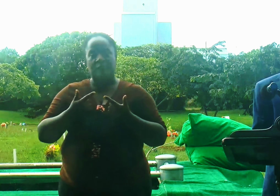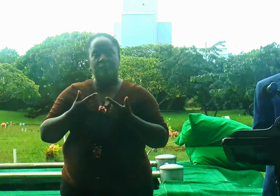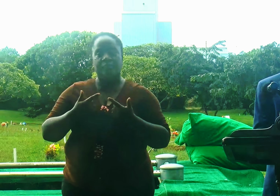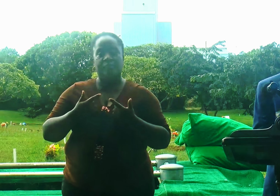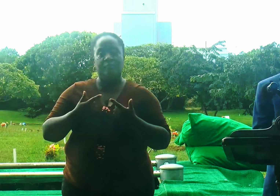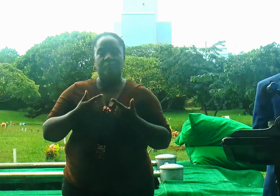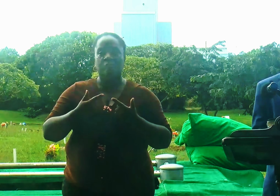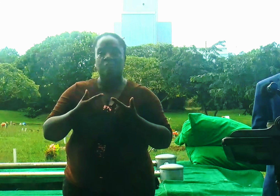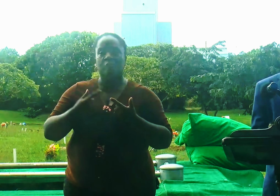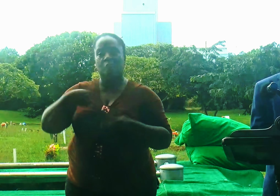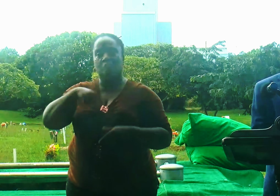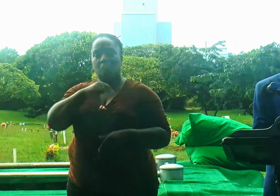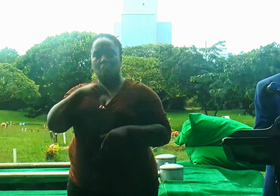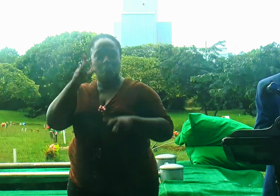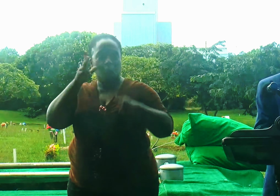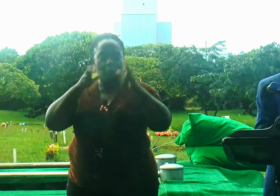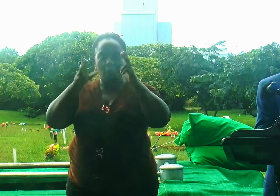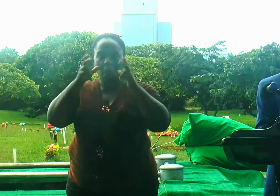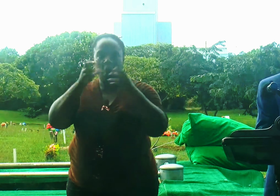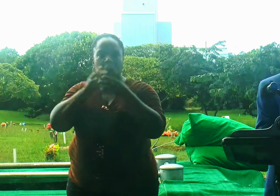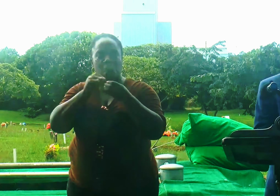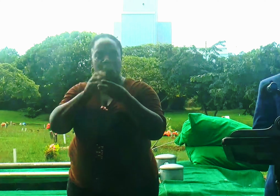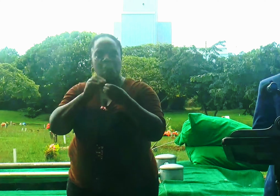here today.